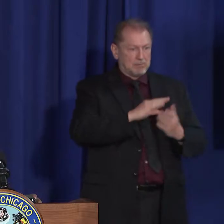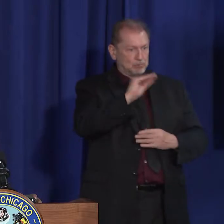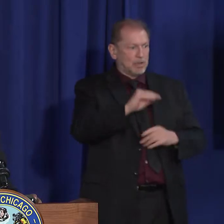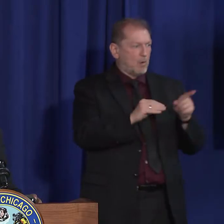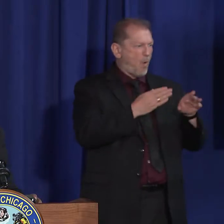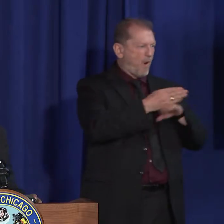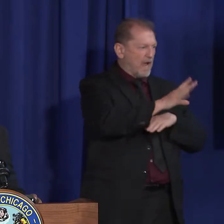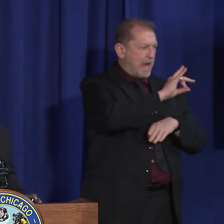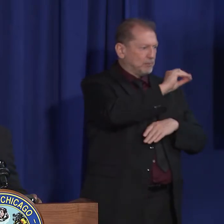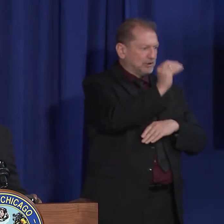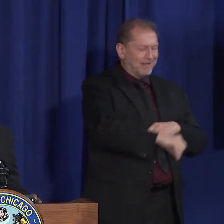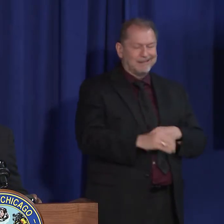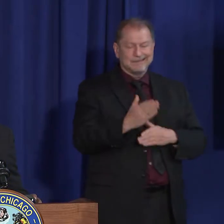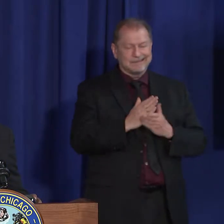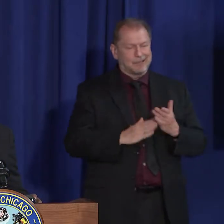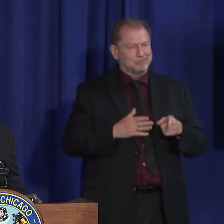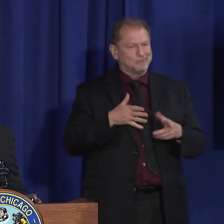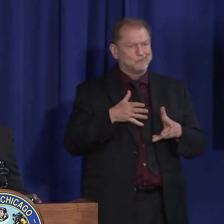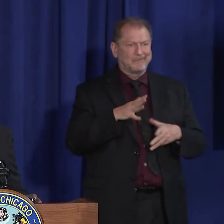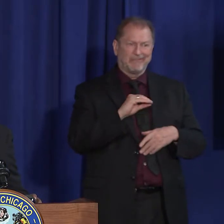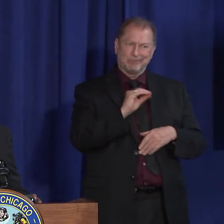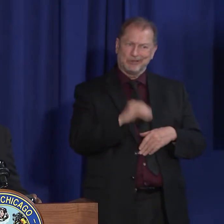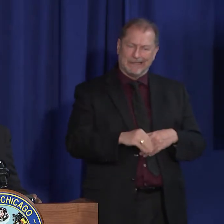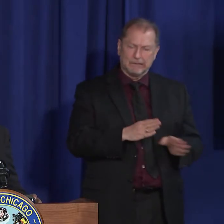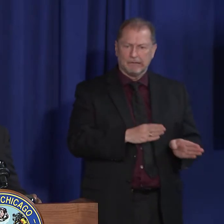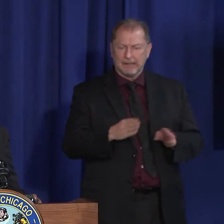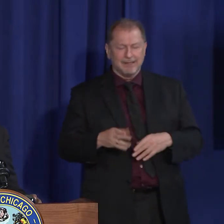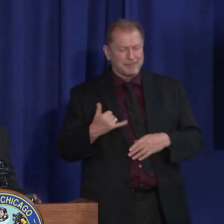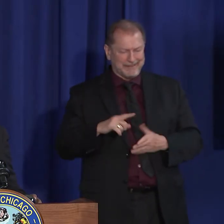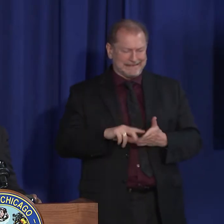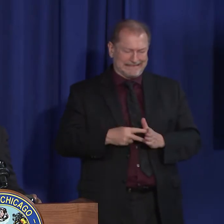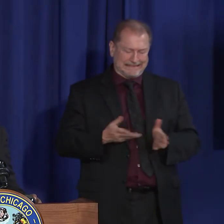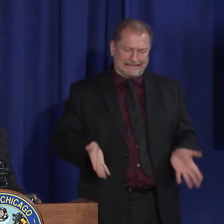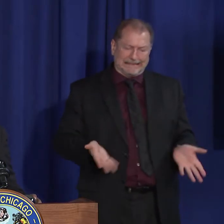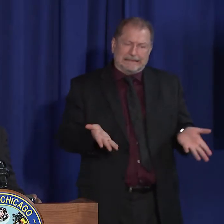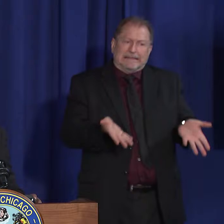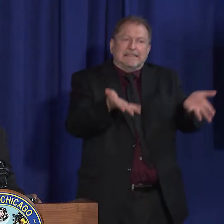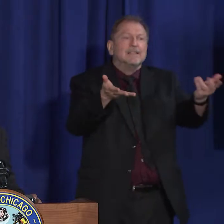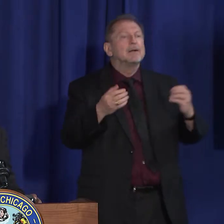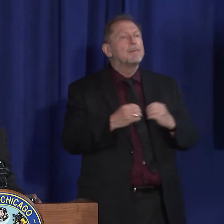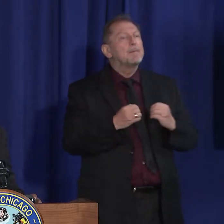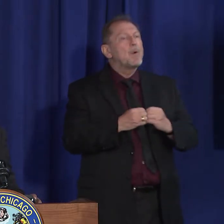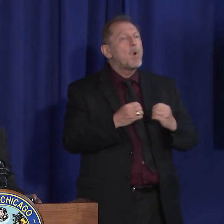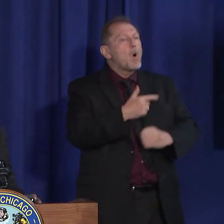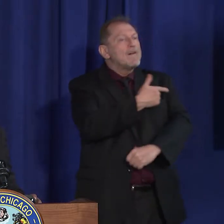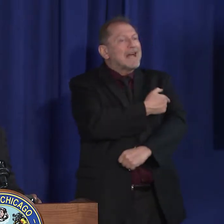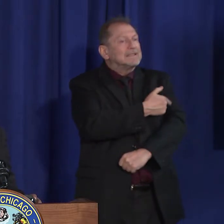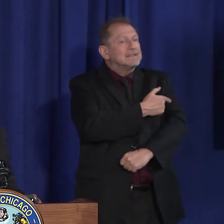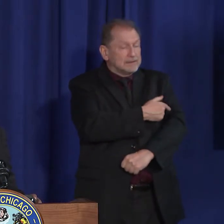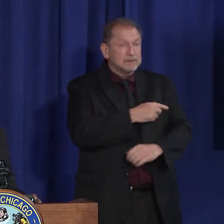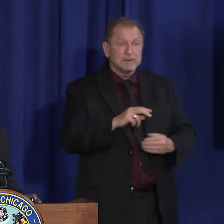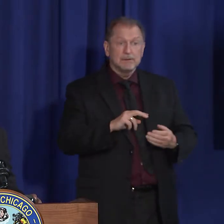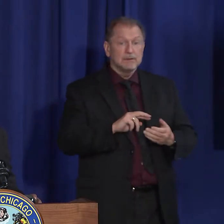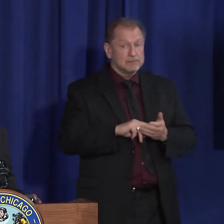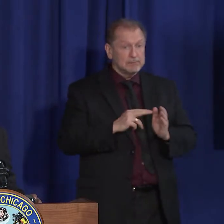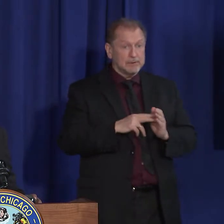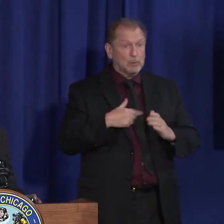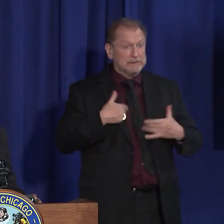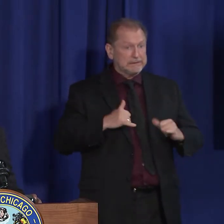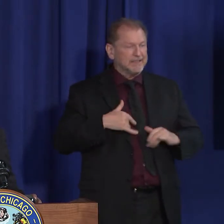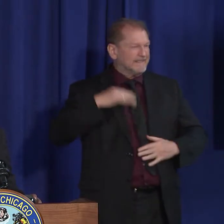There are others where there's a lot more progress that needs to be made. And we're continuing to be diligent in taking that